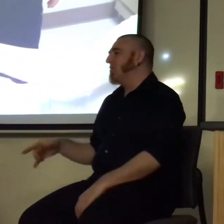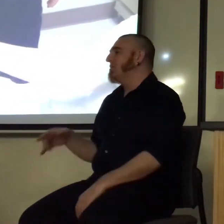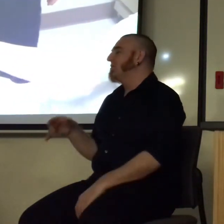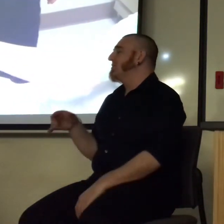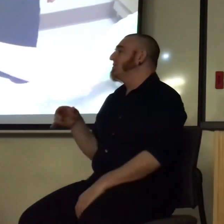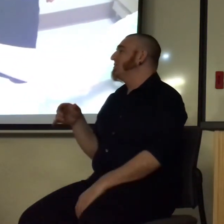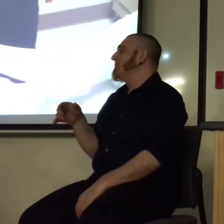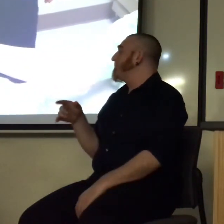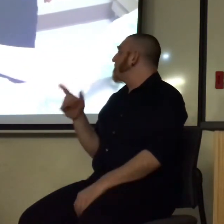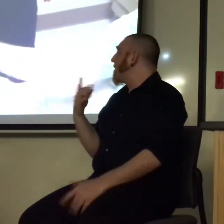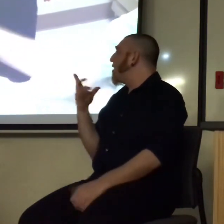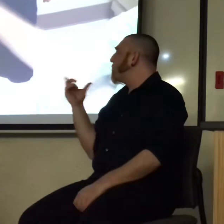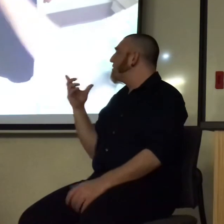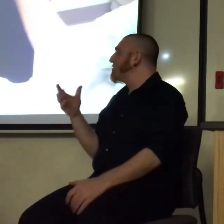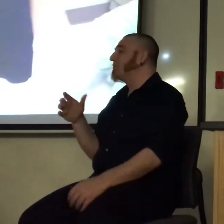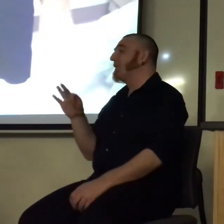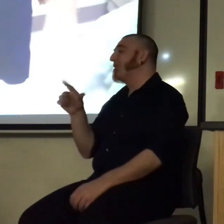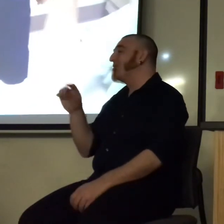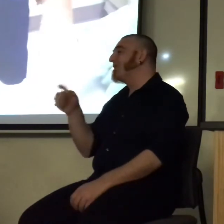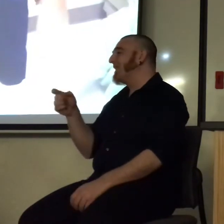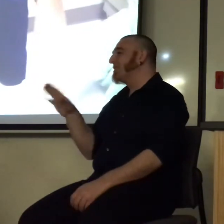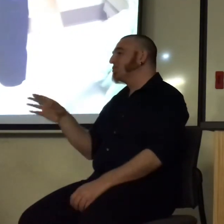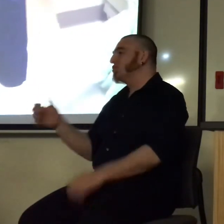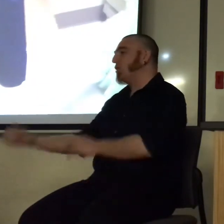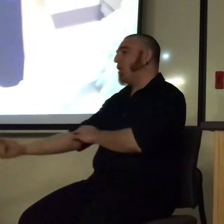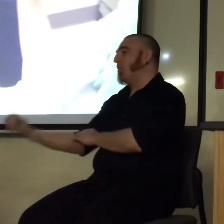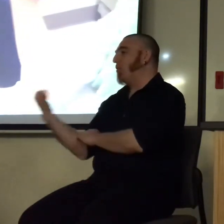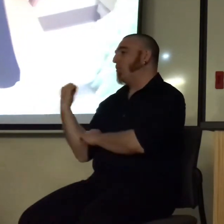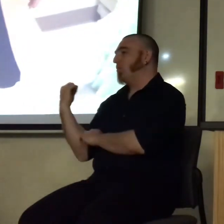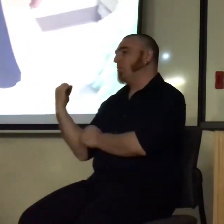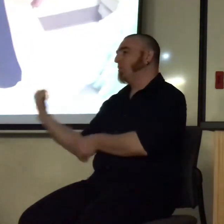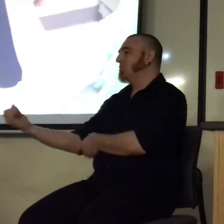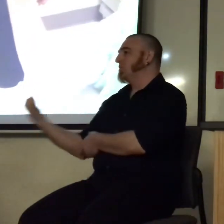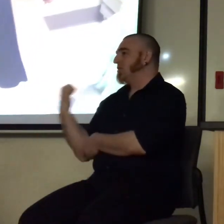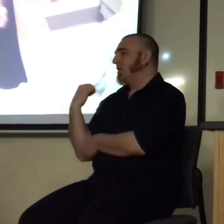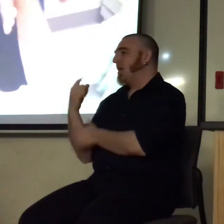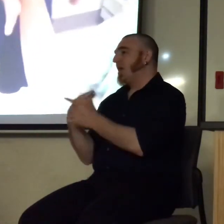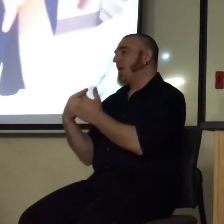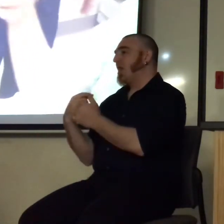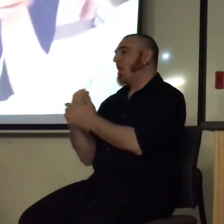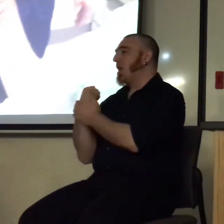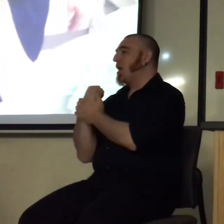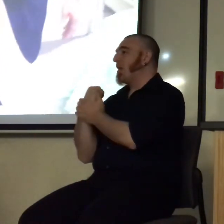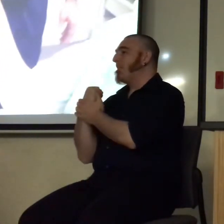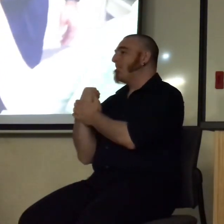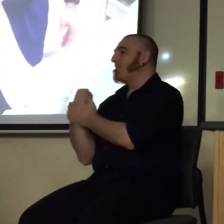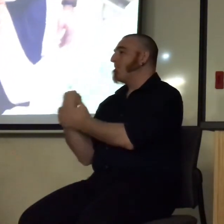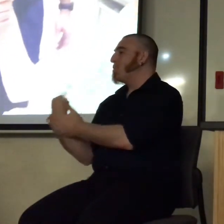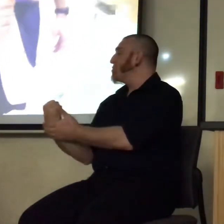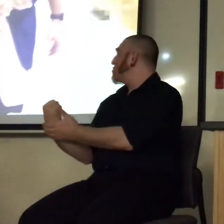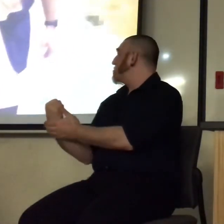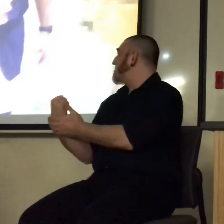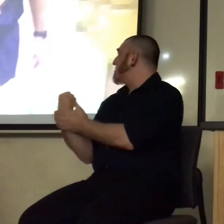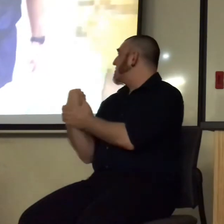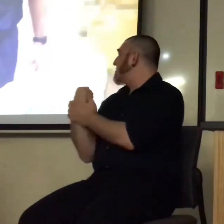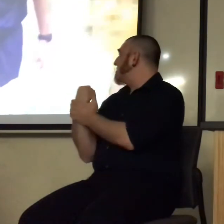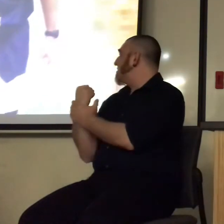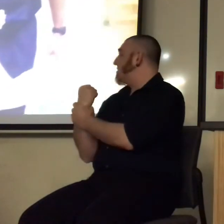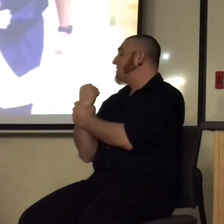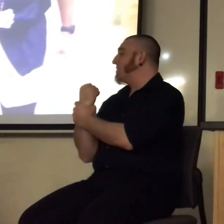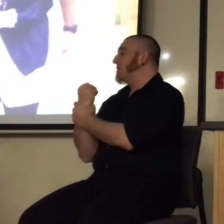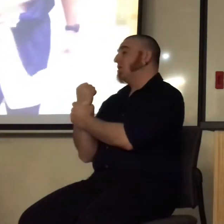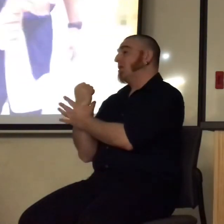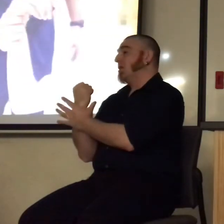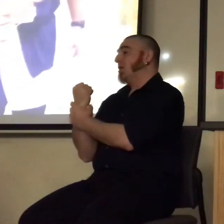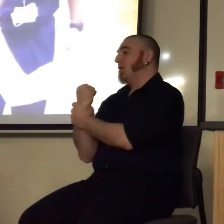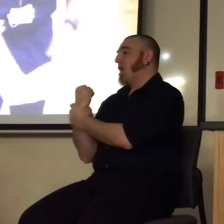to flex her elbow. Flex it. Now I want you to have her push you away. With that, and what's